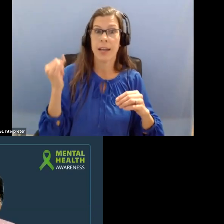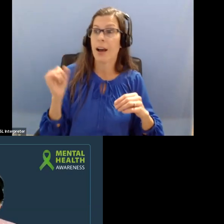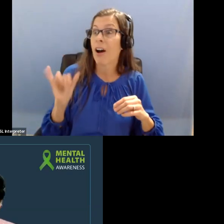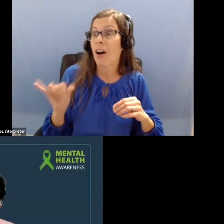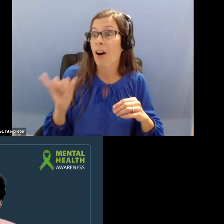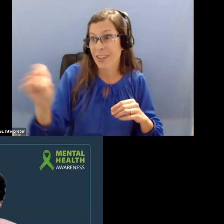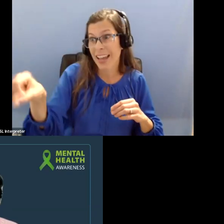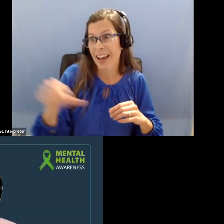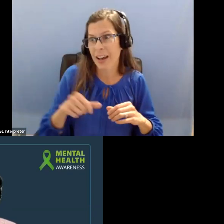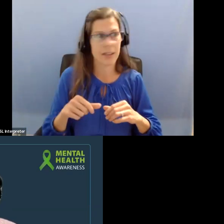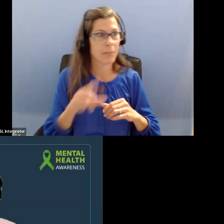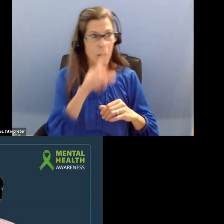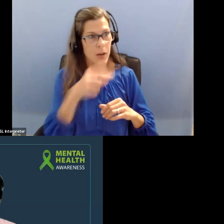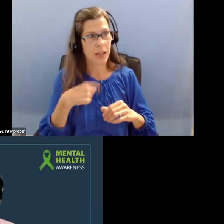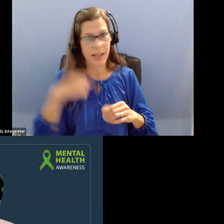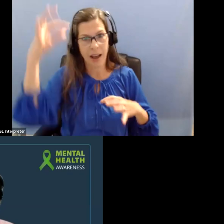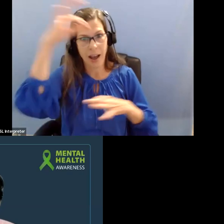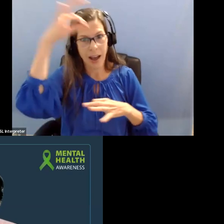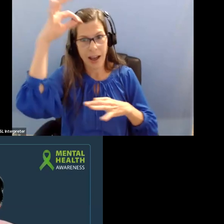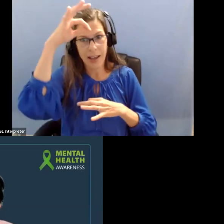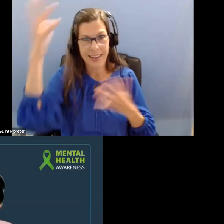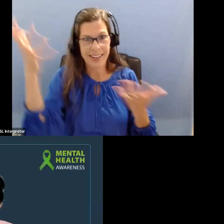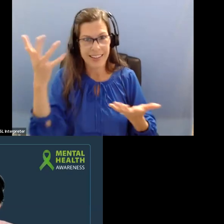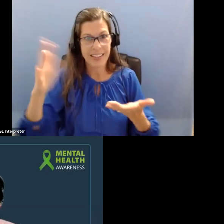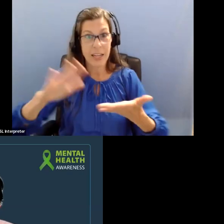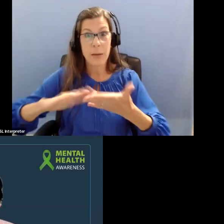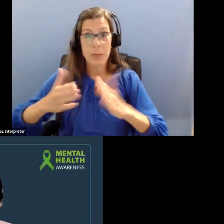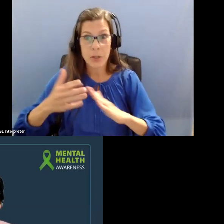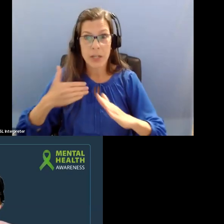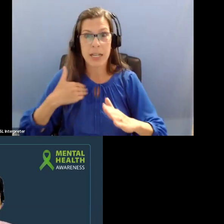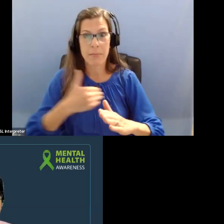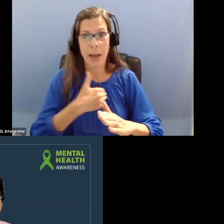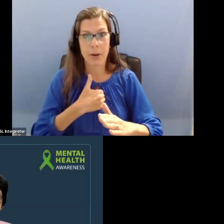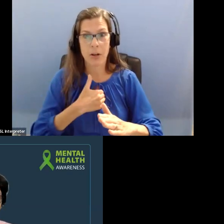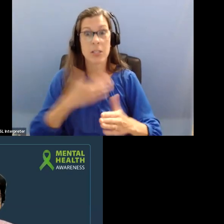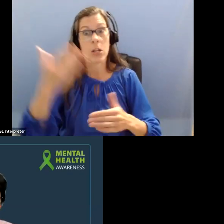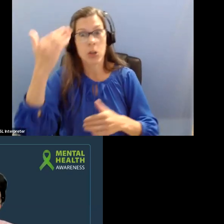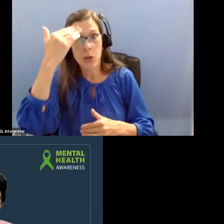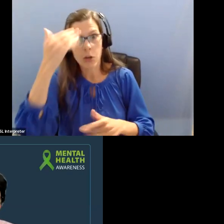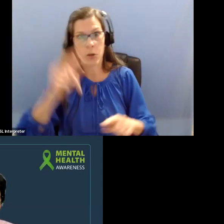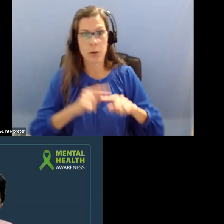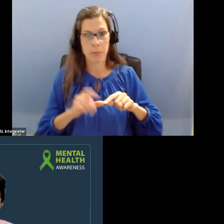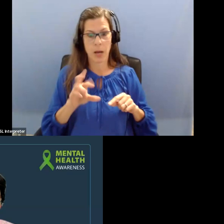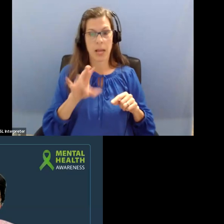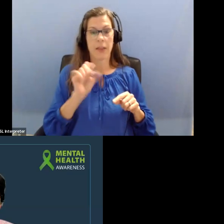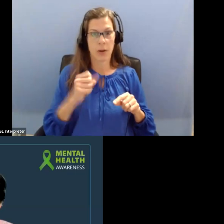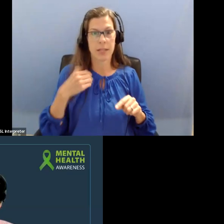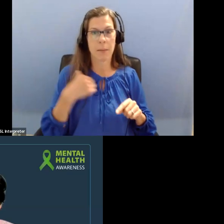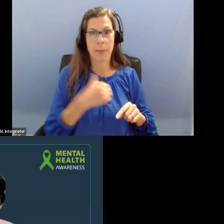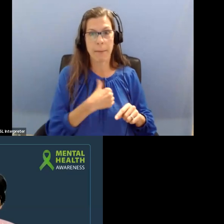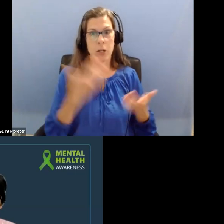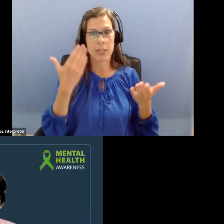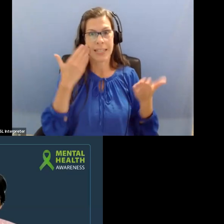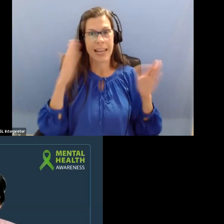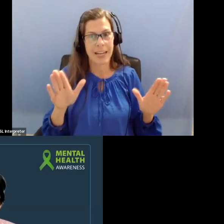know of the resignation, but community members that have nothing to do with the CRIS knew about it. And so it was kind of awkward for me, and I just thought